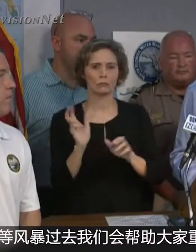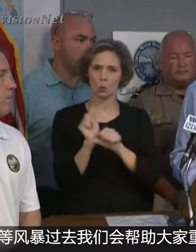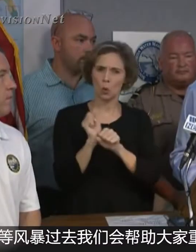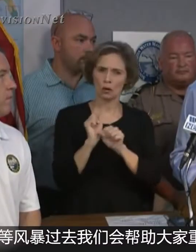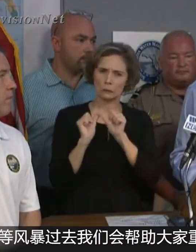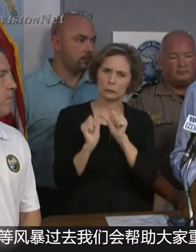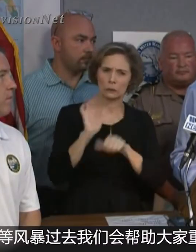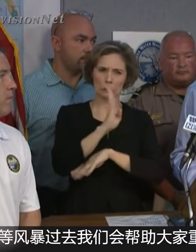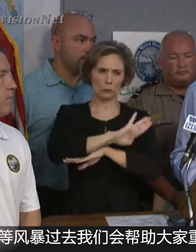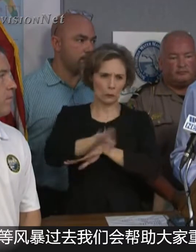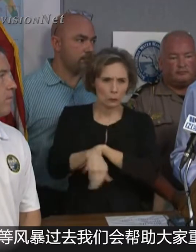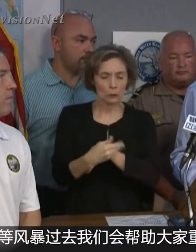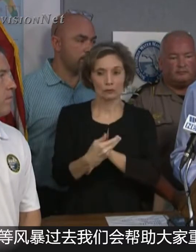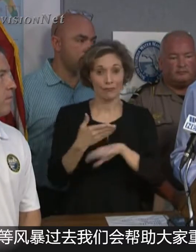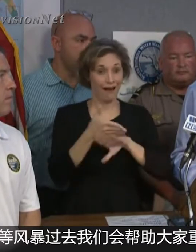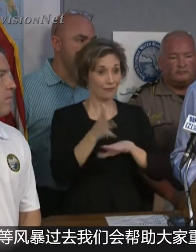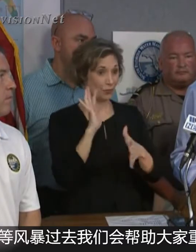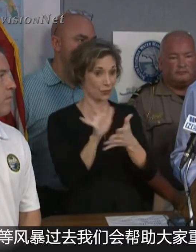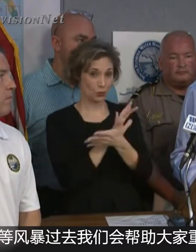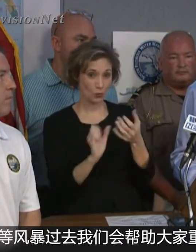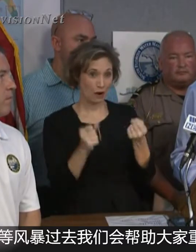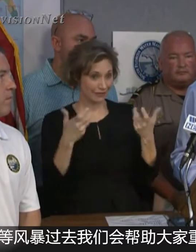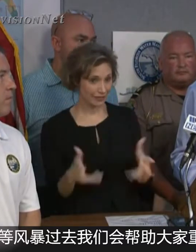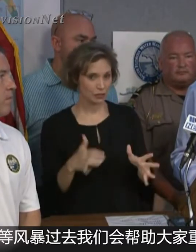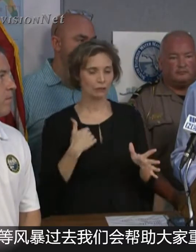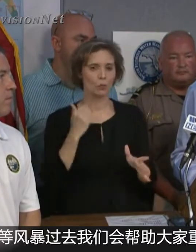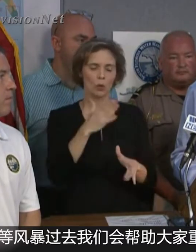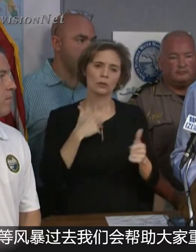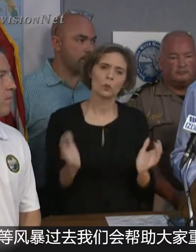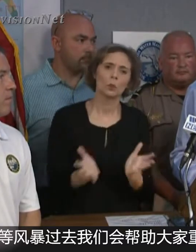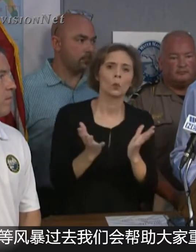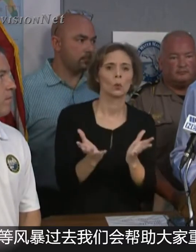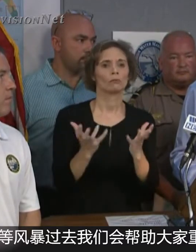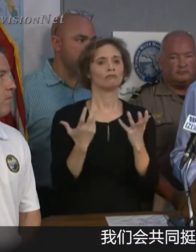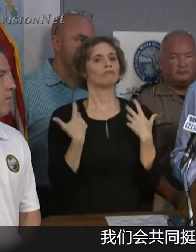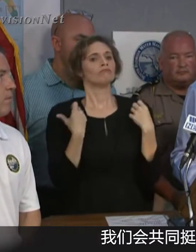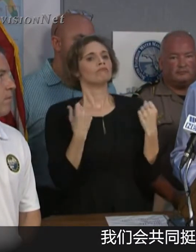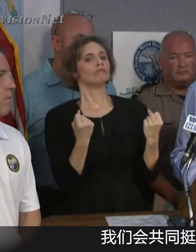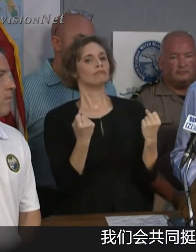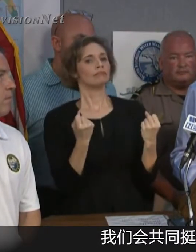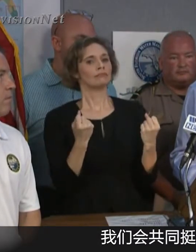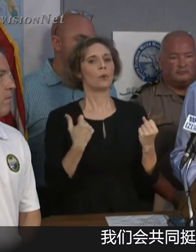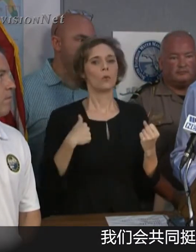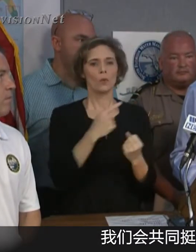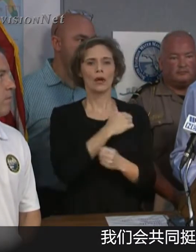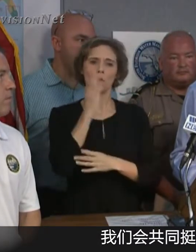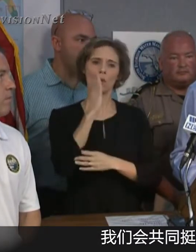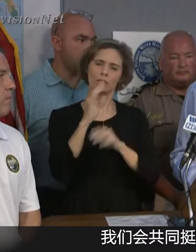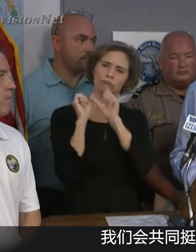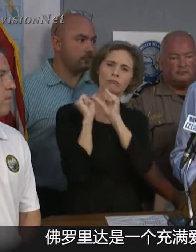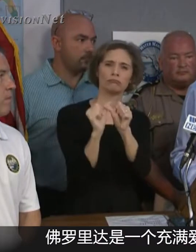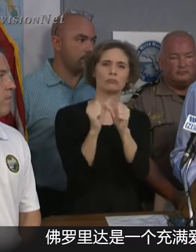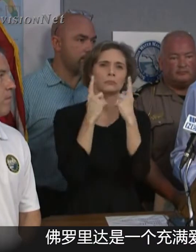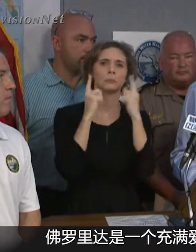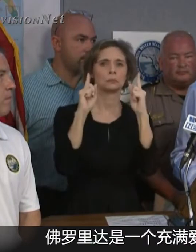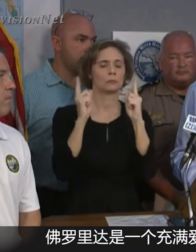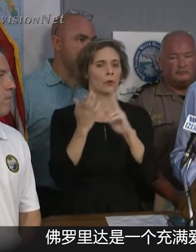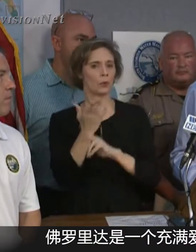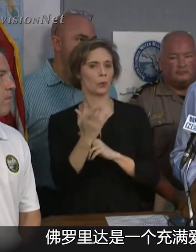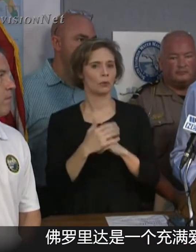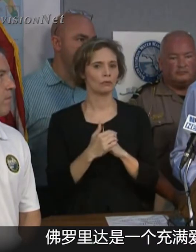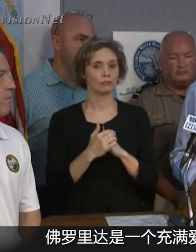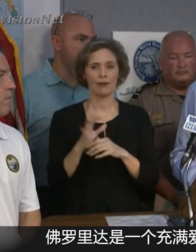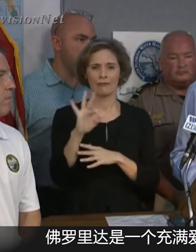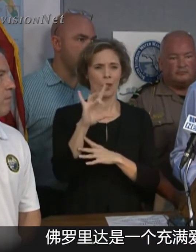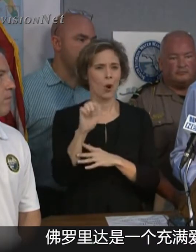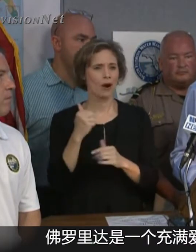And after the storm passes, we'll be here to lift each other up and recover. We will make it through this together. Florida is an